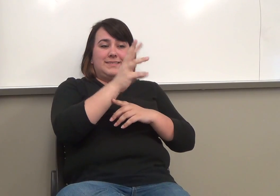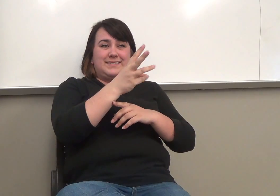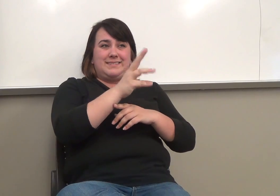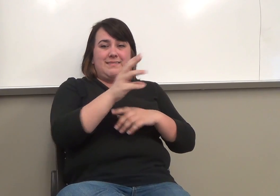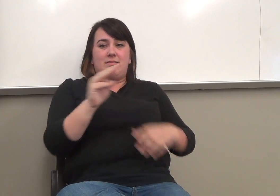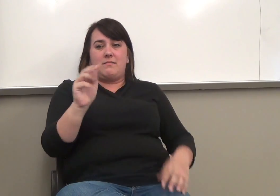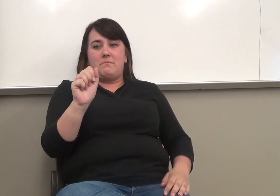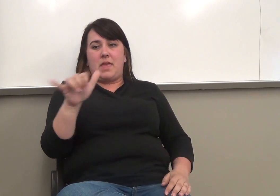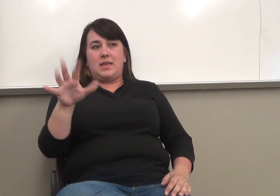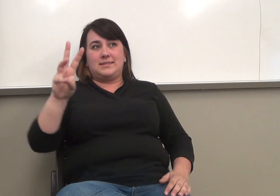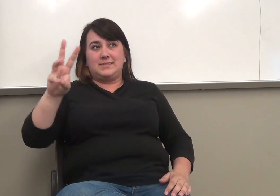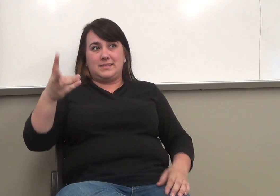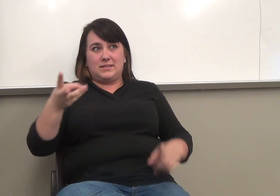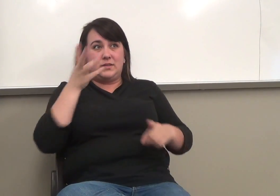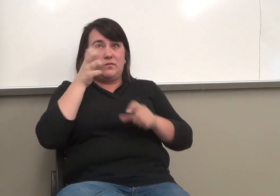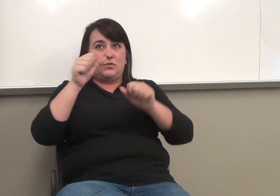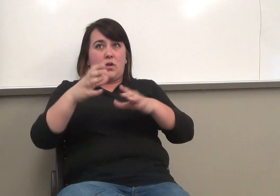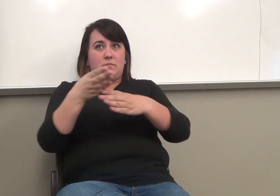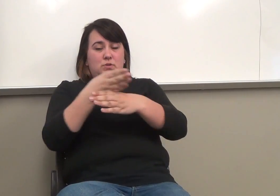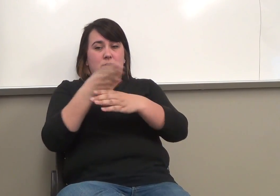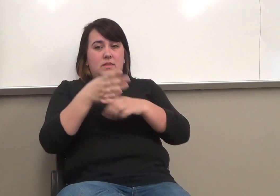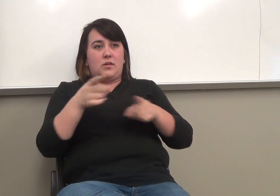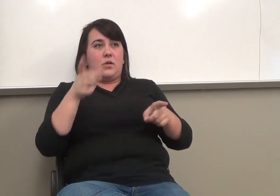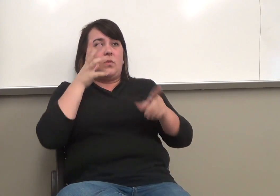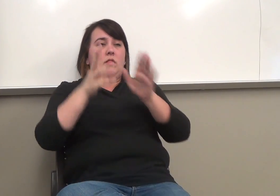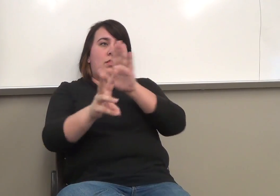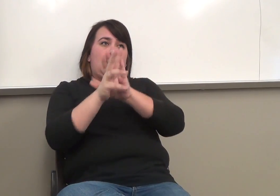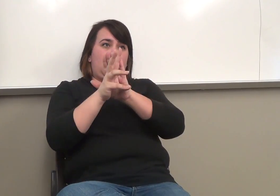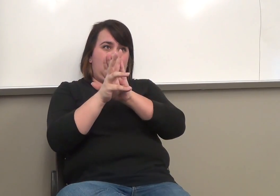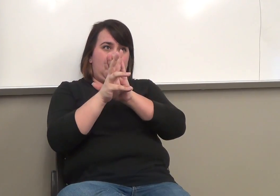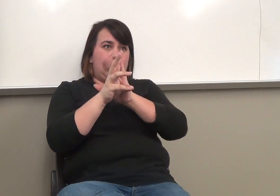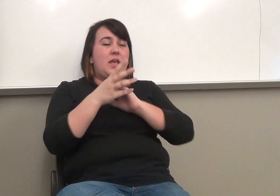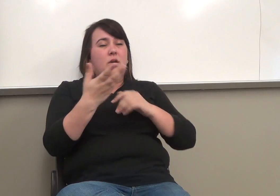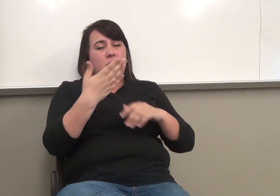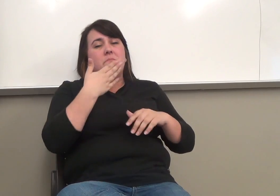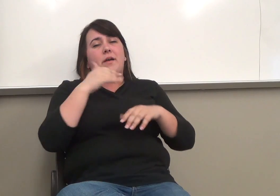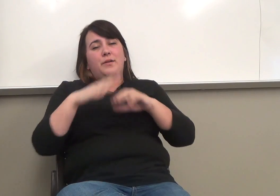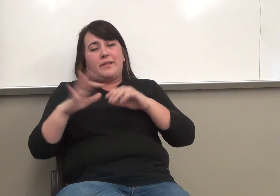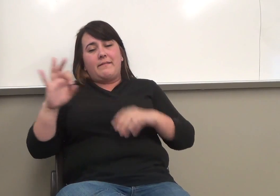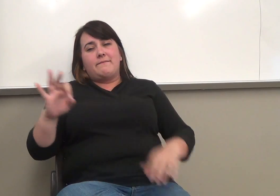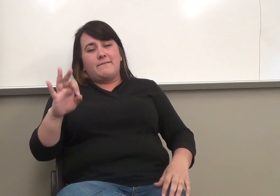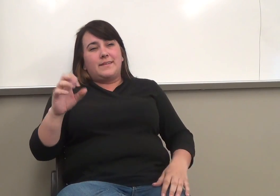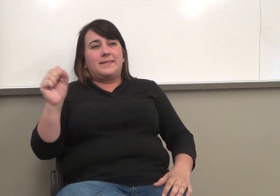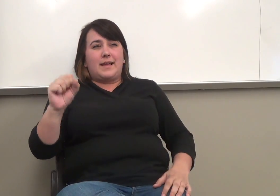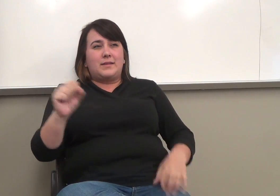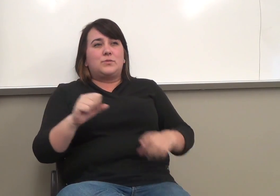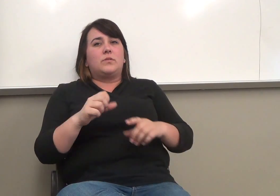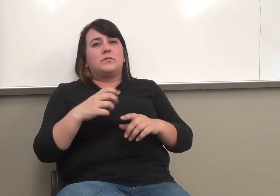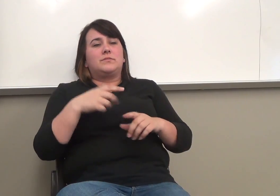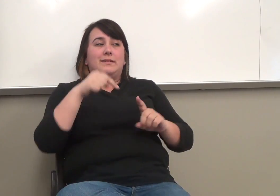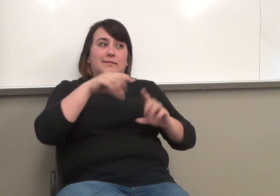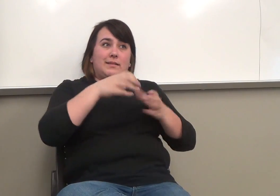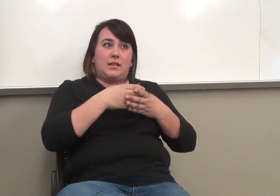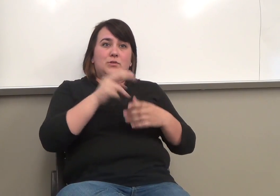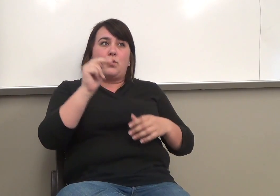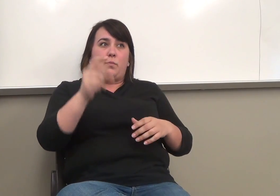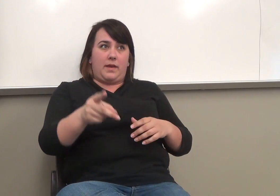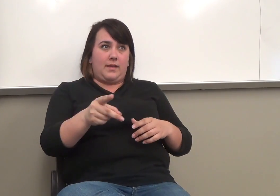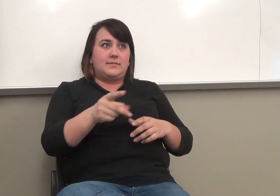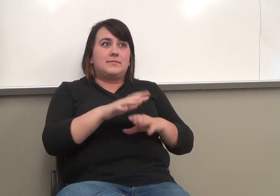W, which again is better than an F, obviously, or in this case, a no pass. If you wait